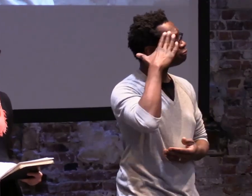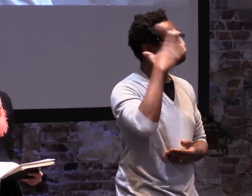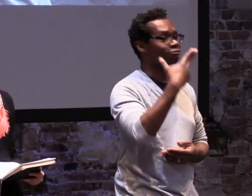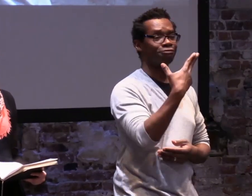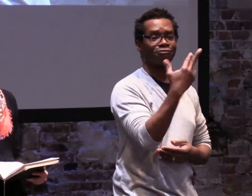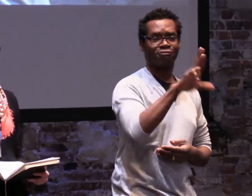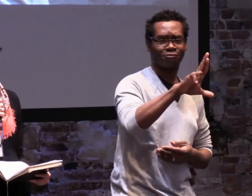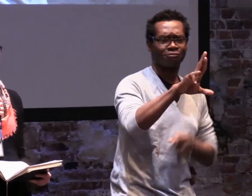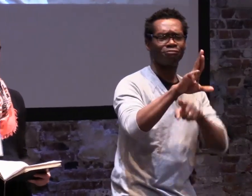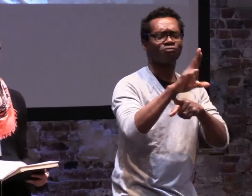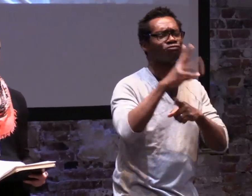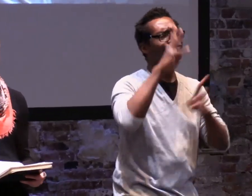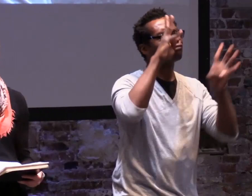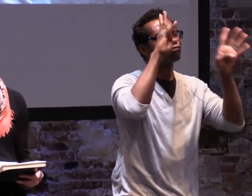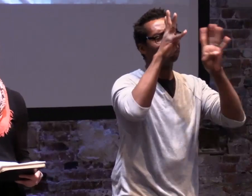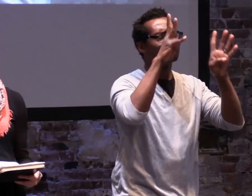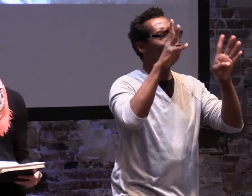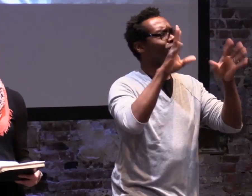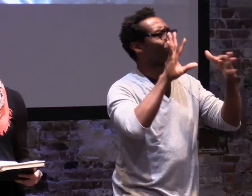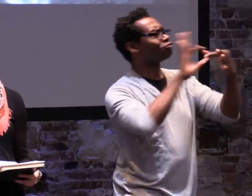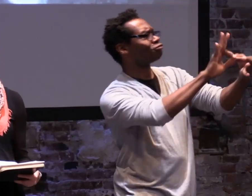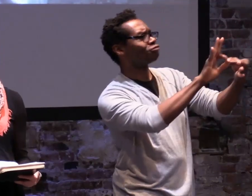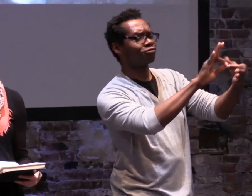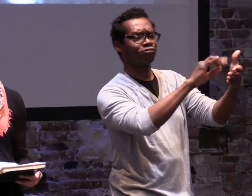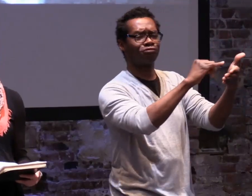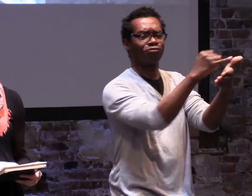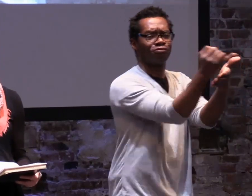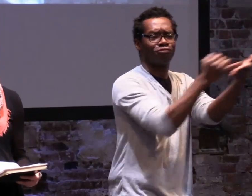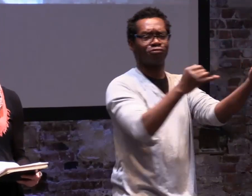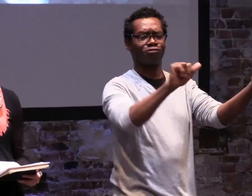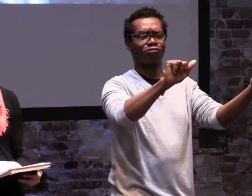disruptive ideas about the art form and connects diverse practitioners.